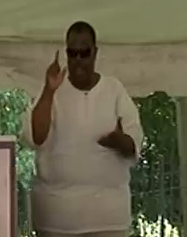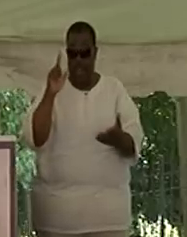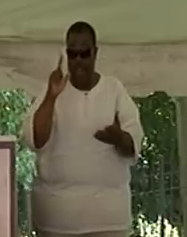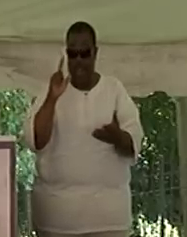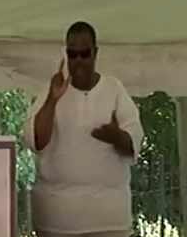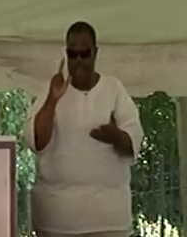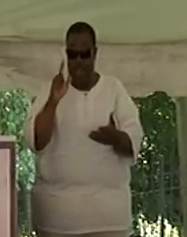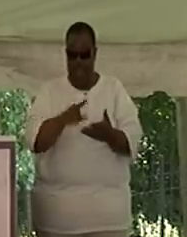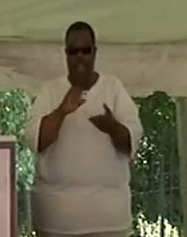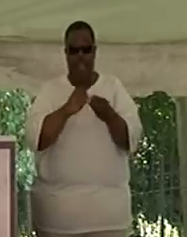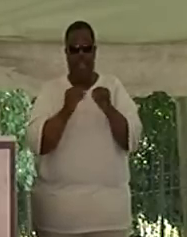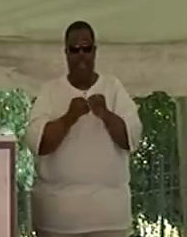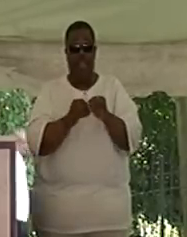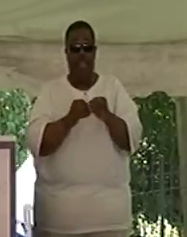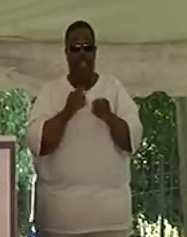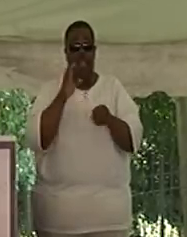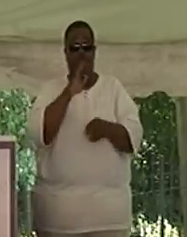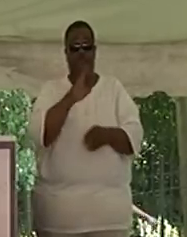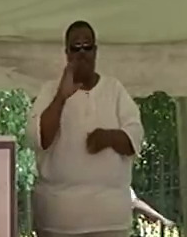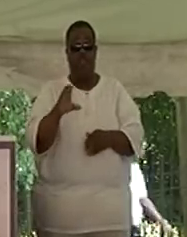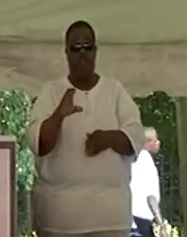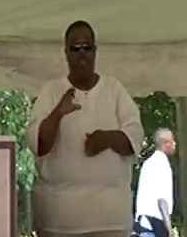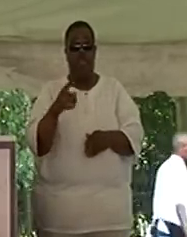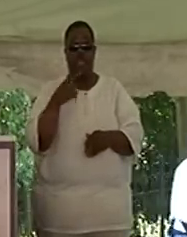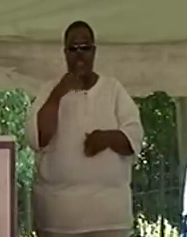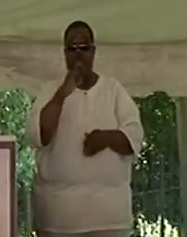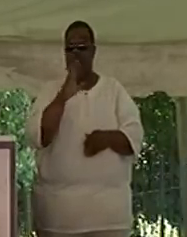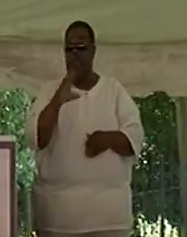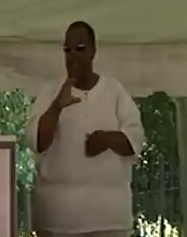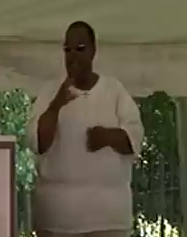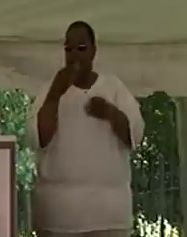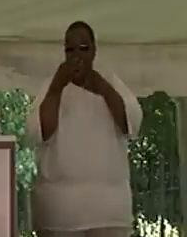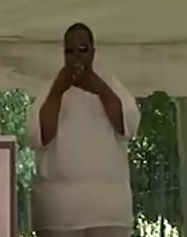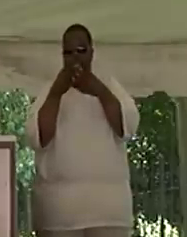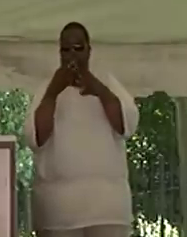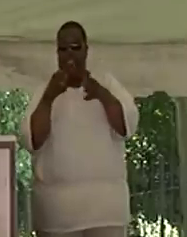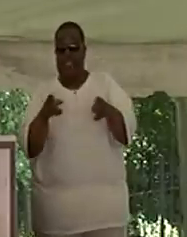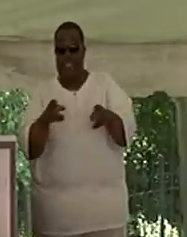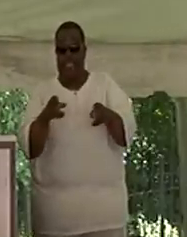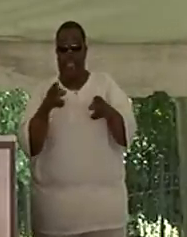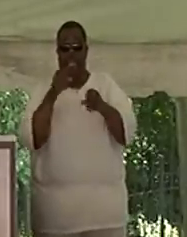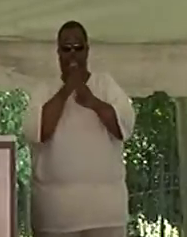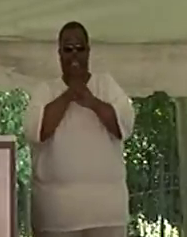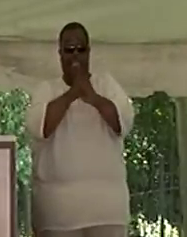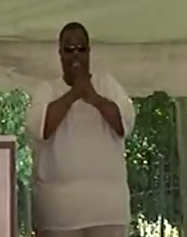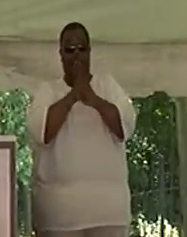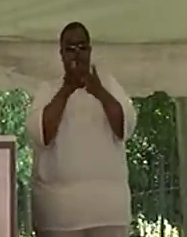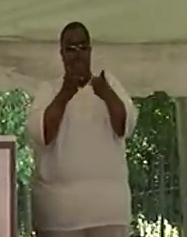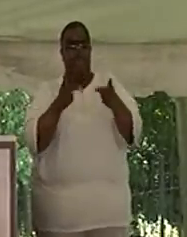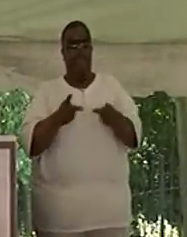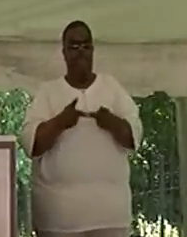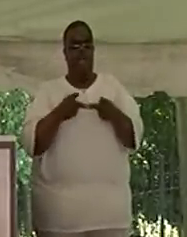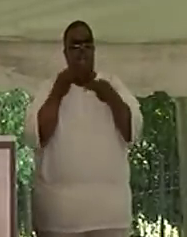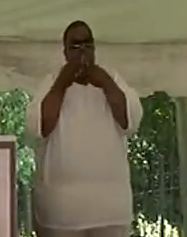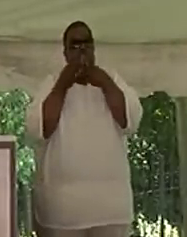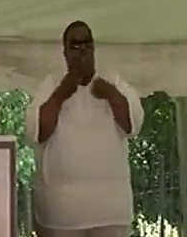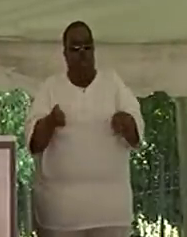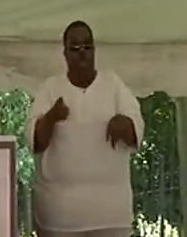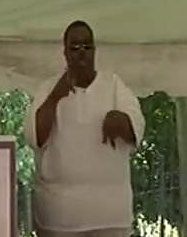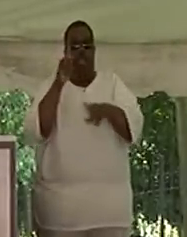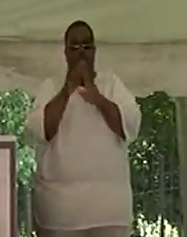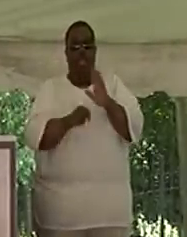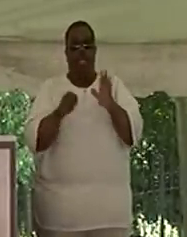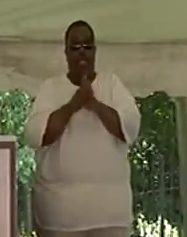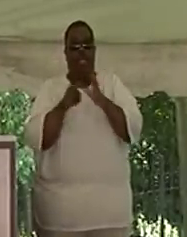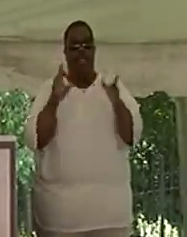really tiny number of kids in foster care. We say foster care is a temporary safe haven, short time, just to